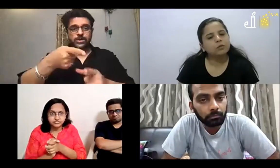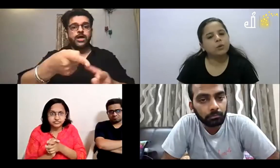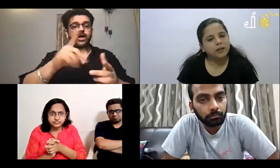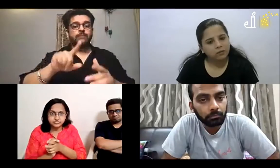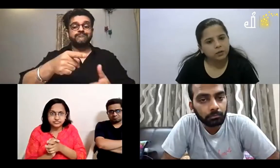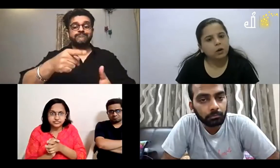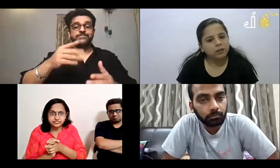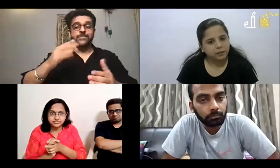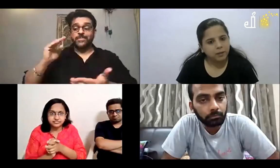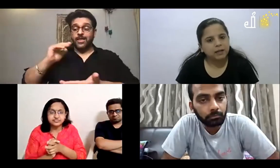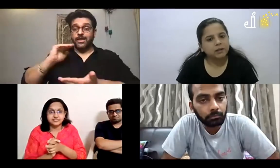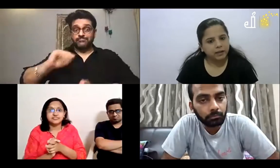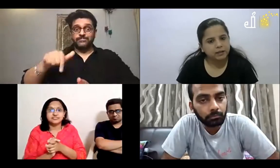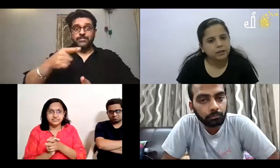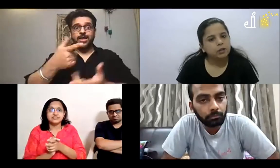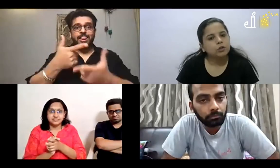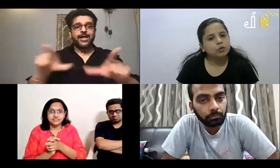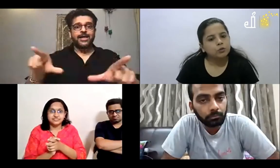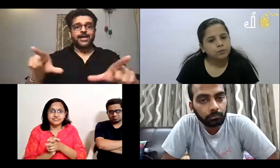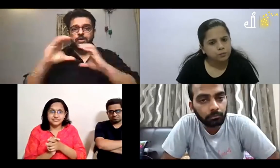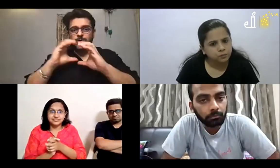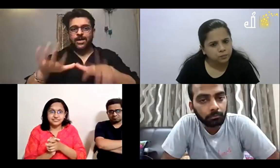So you are done with the cochlear implant, correct?